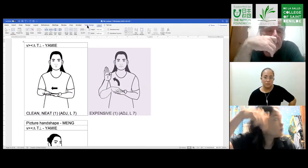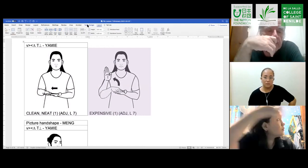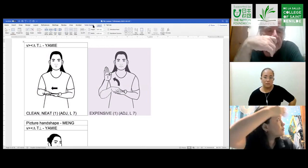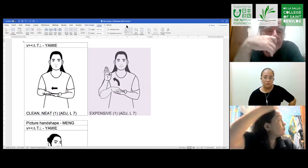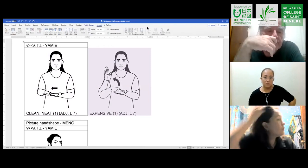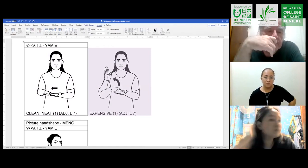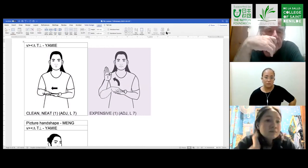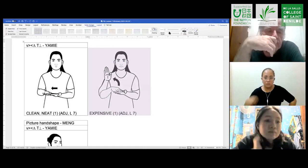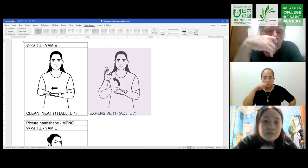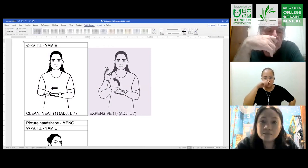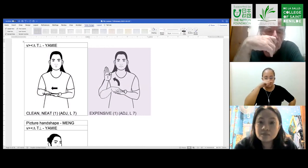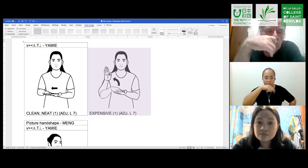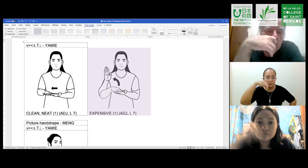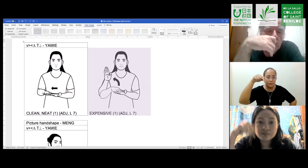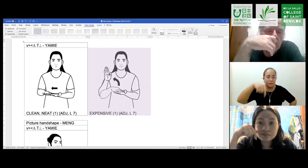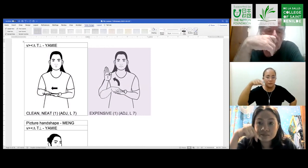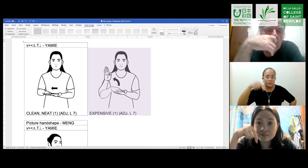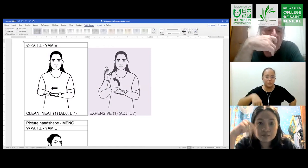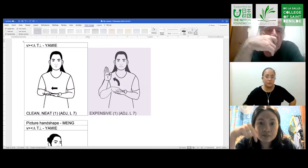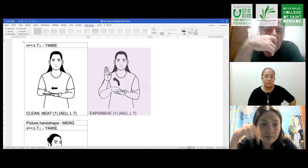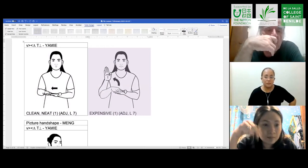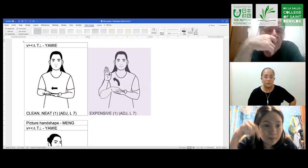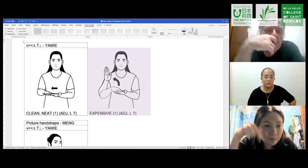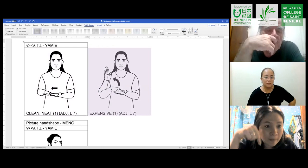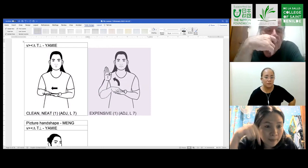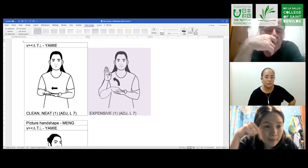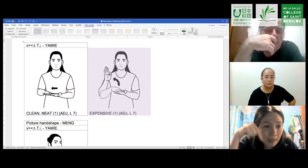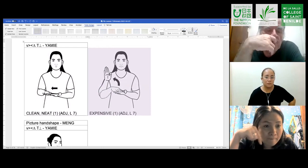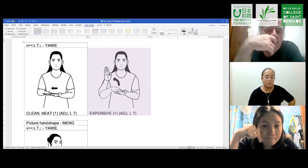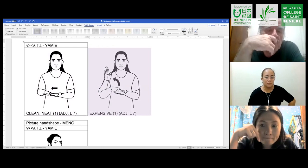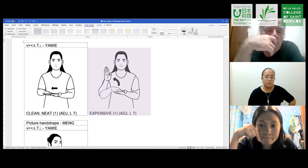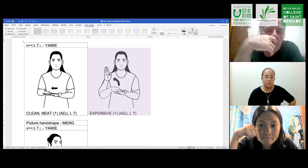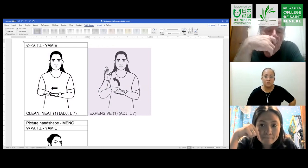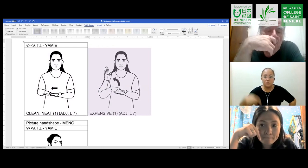down.